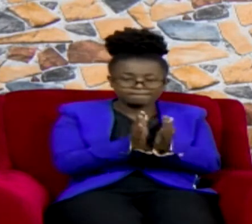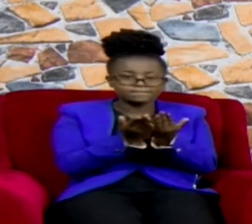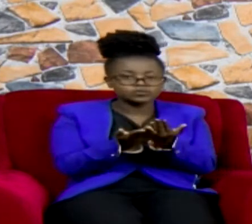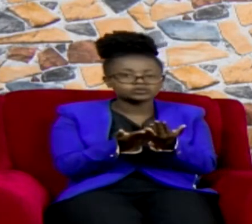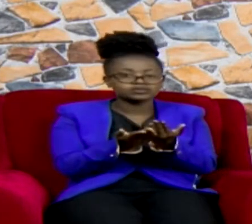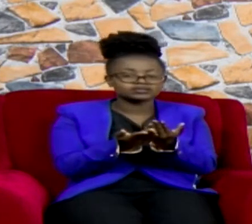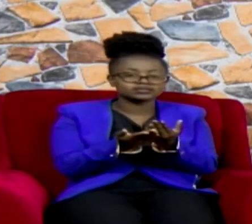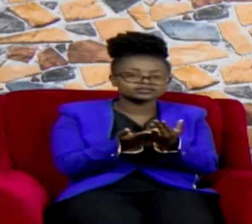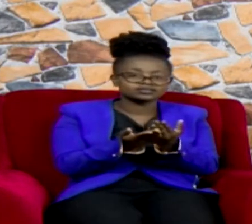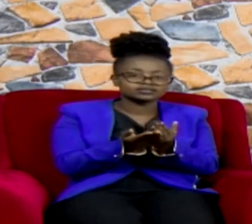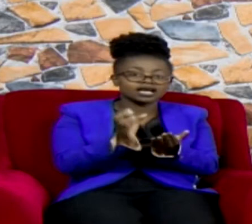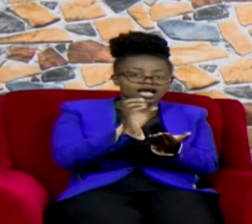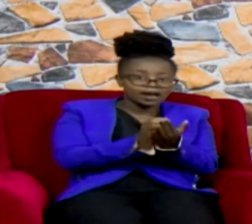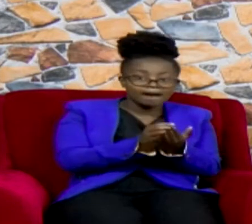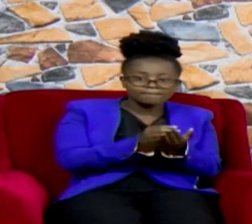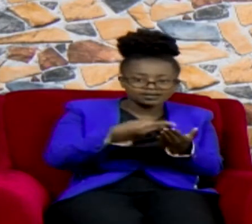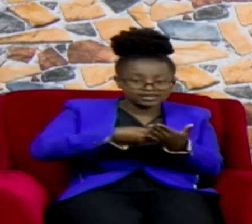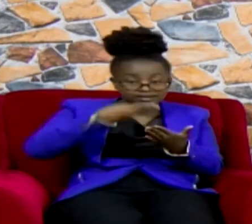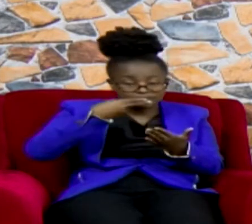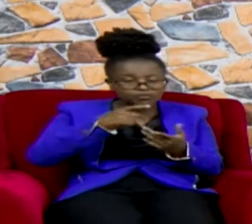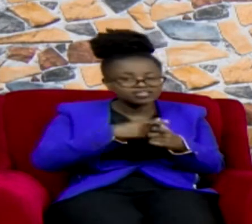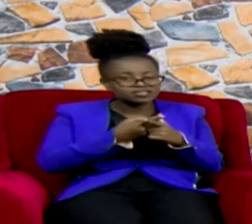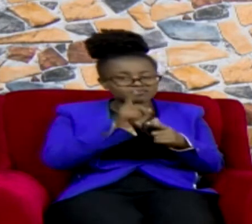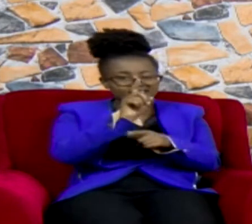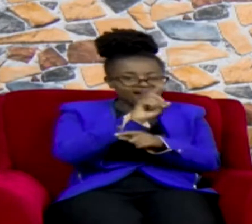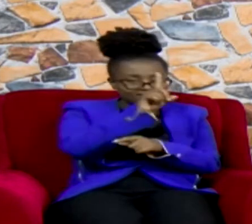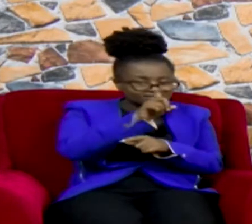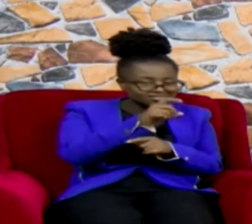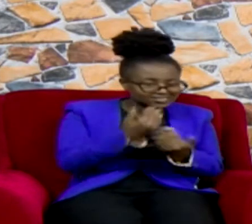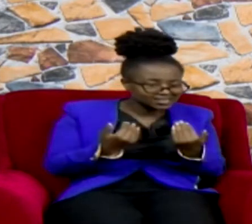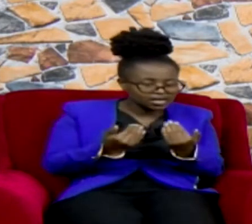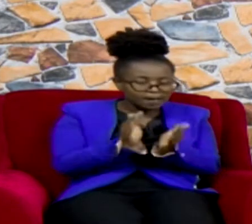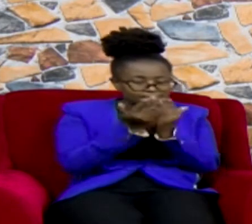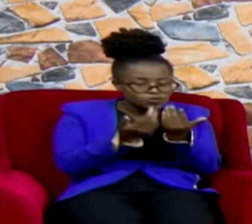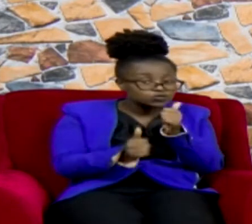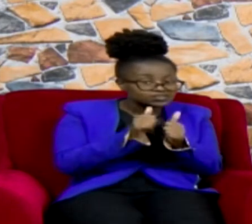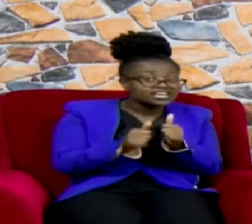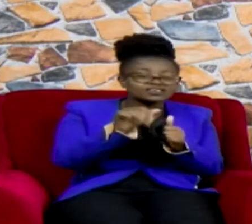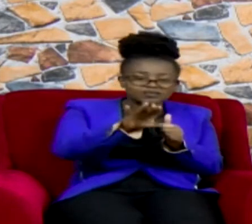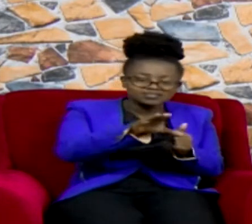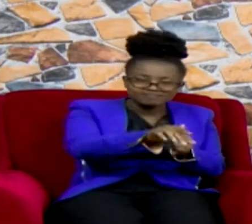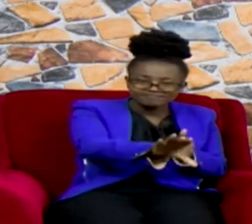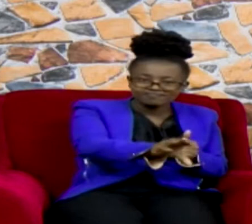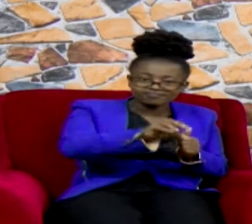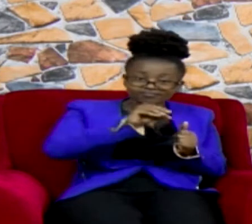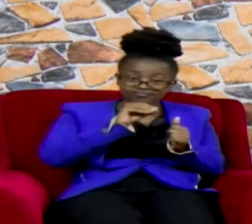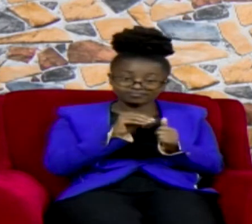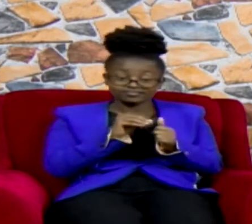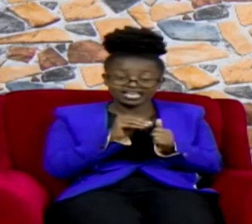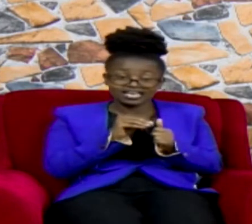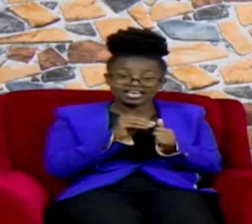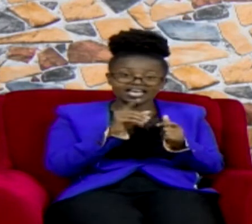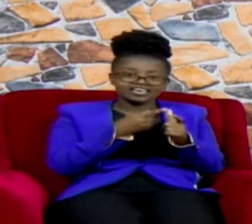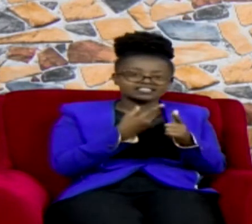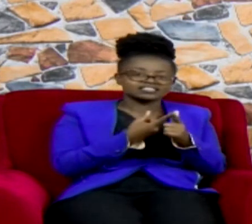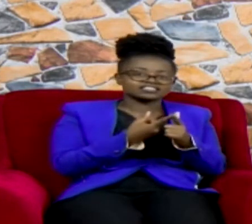and a spoon here, and a plate, and I ask the child, book, they go, they pick the book, and they cannot say that